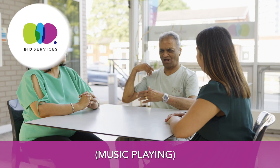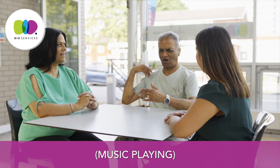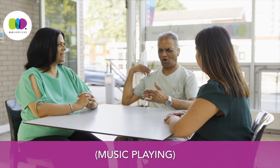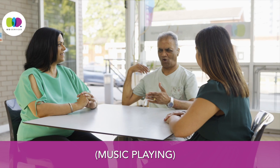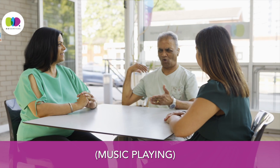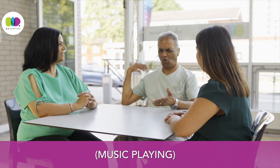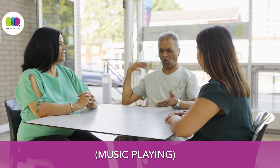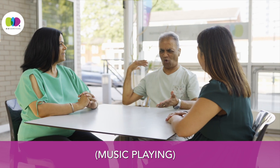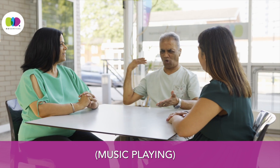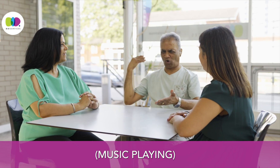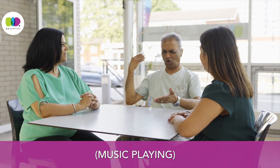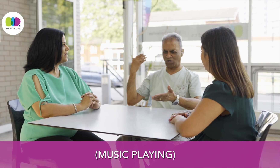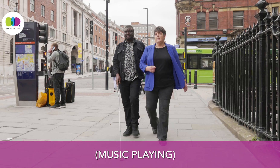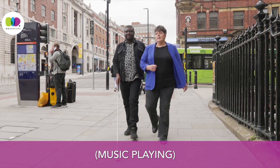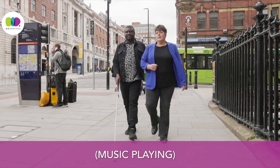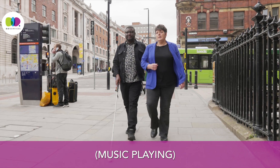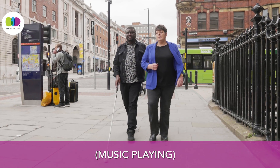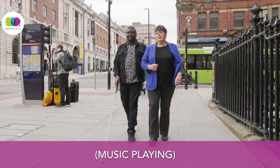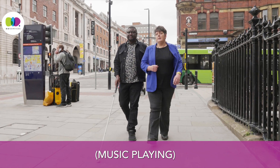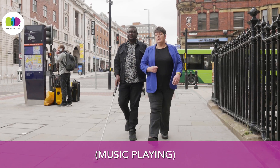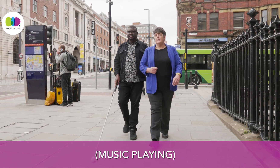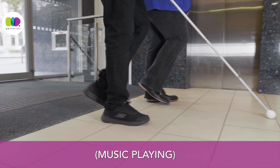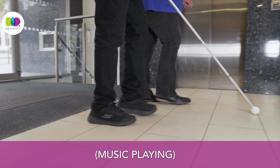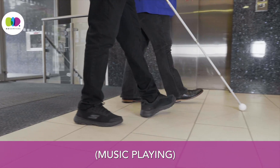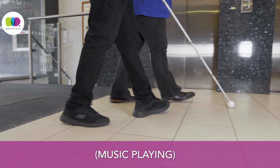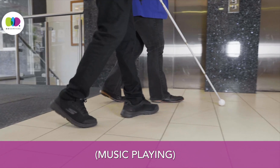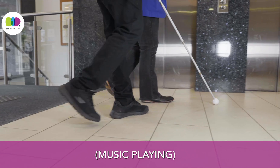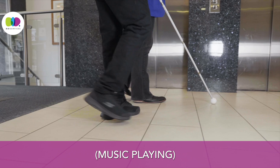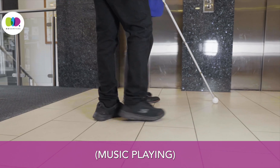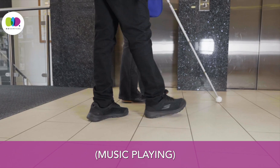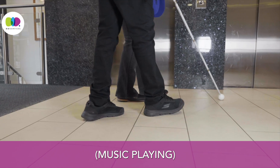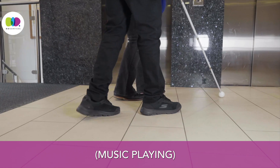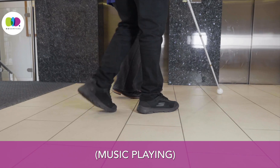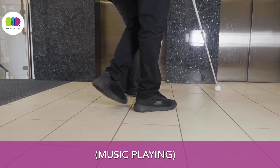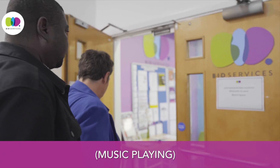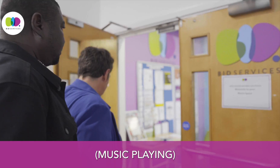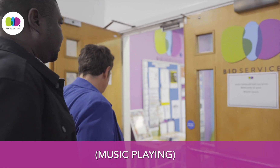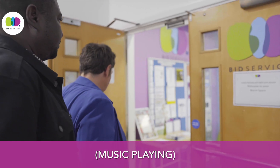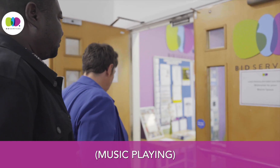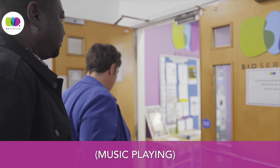3 people sign into one another. Man being sight-guided down a city street into an office.